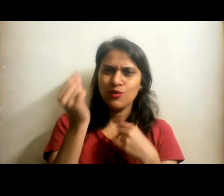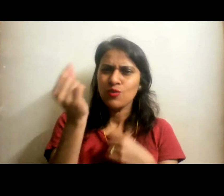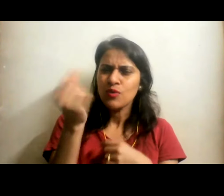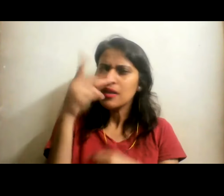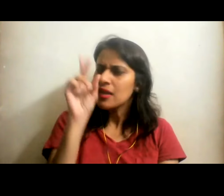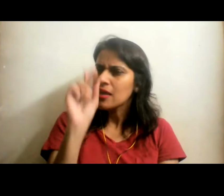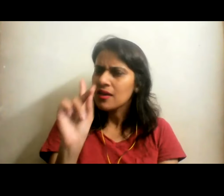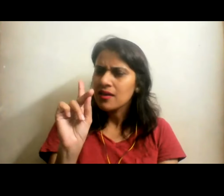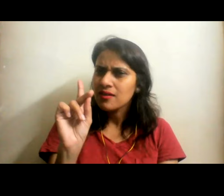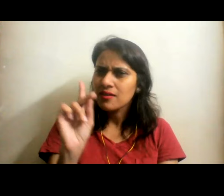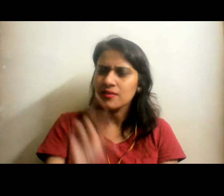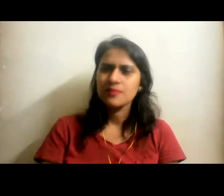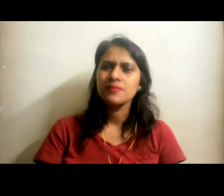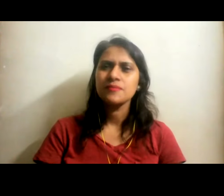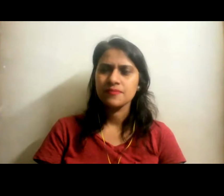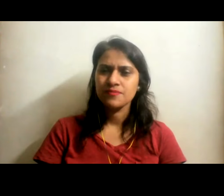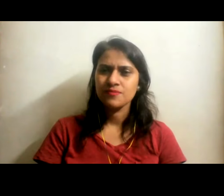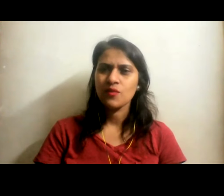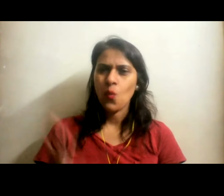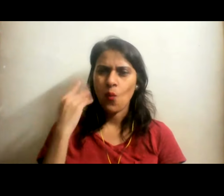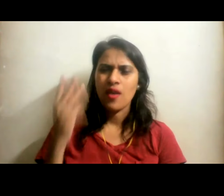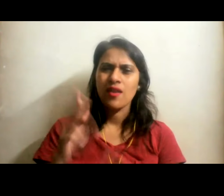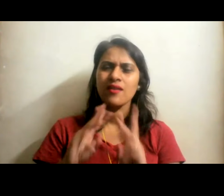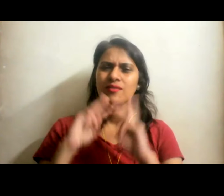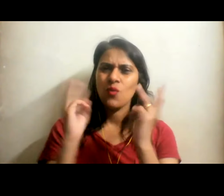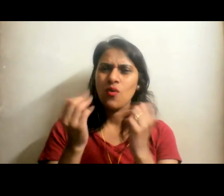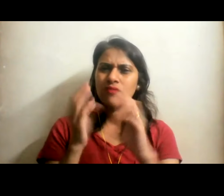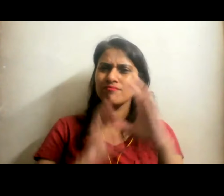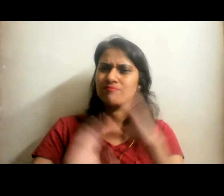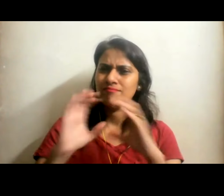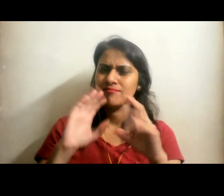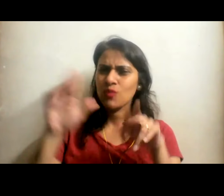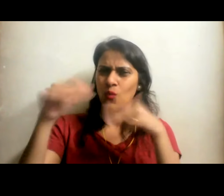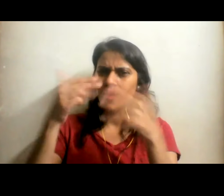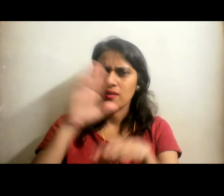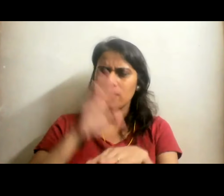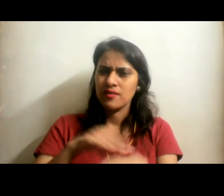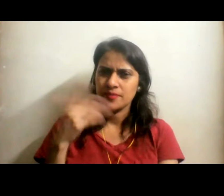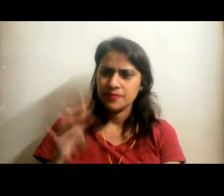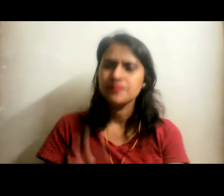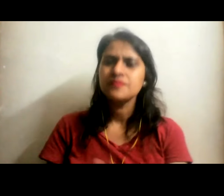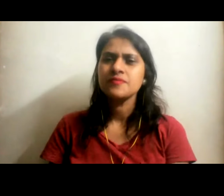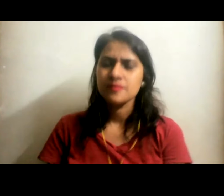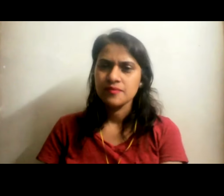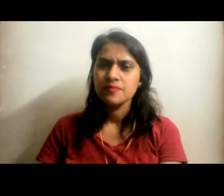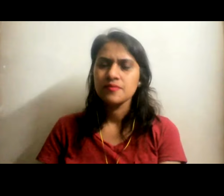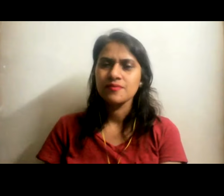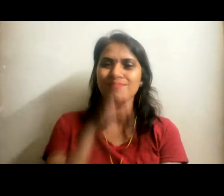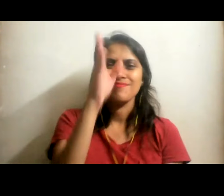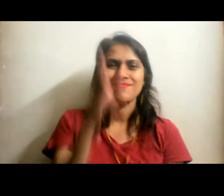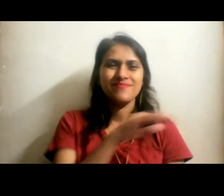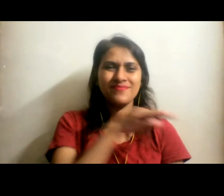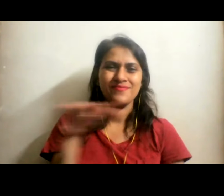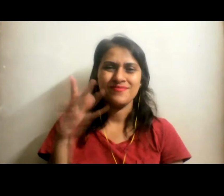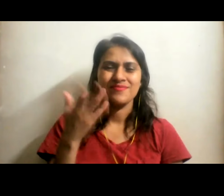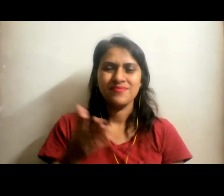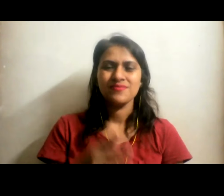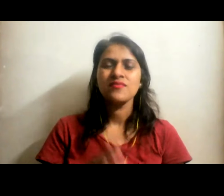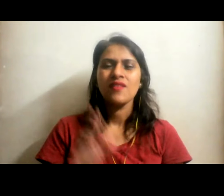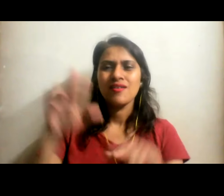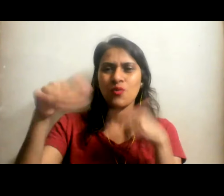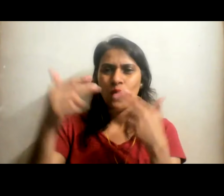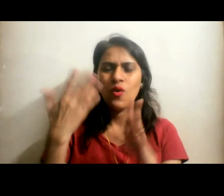repeat? When you were in the webinar, can you please repeat? I'm sorry. They were saying, so I was saying that how about then